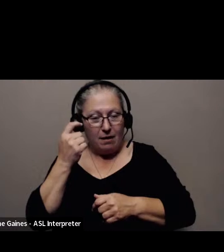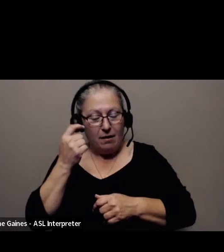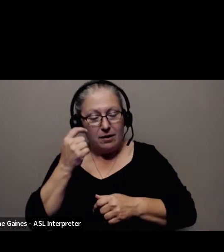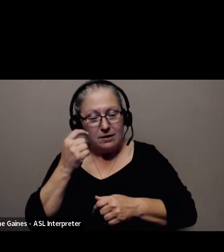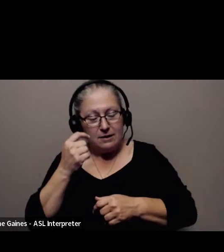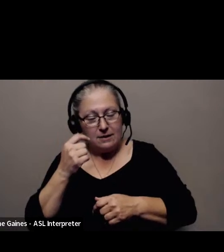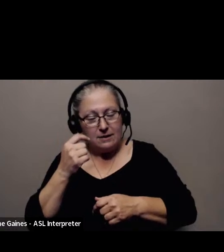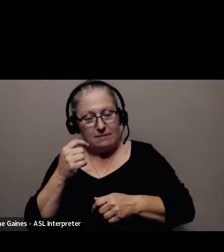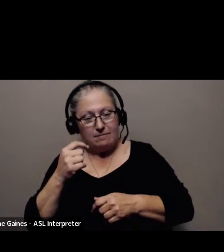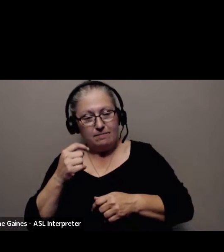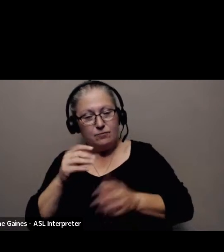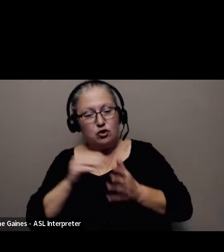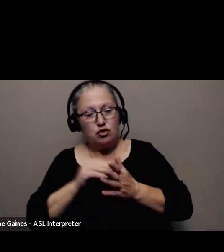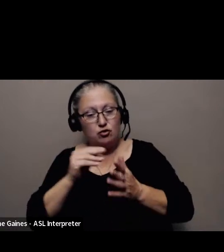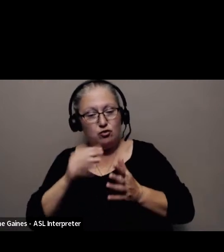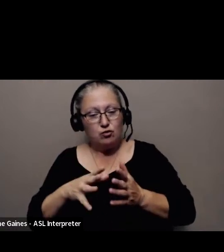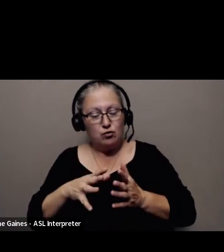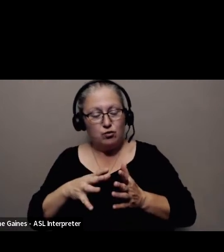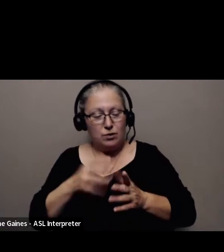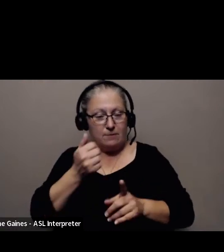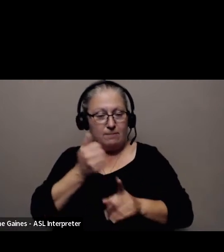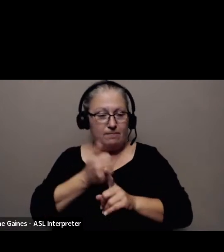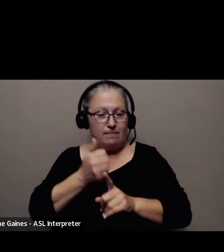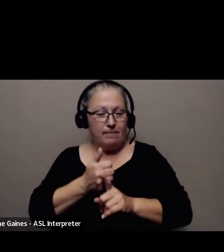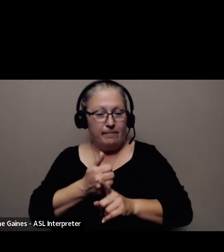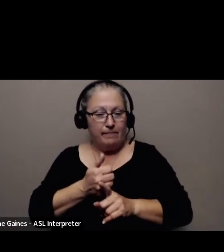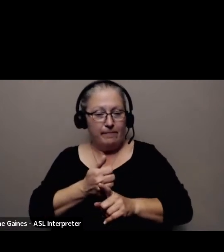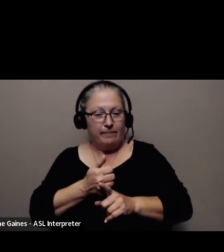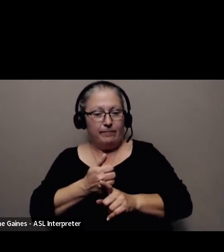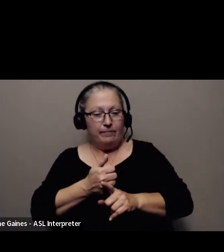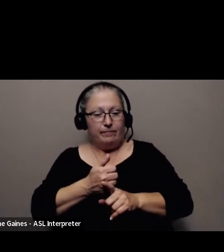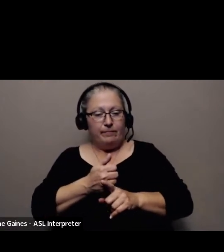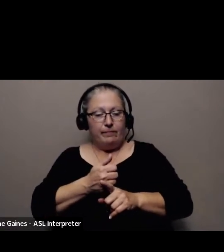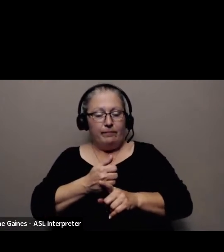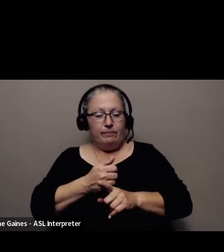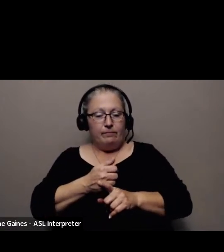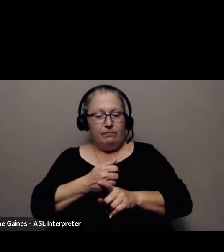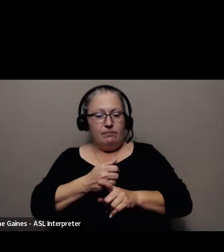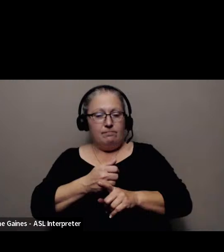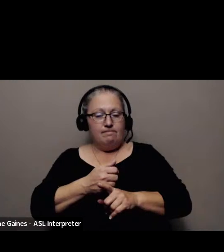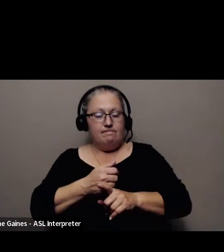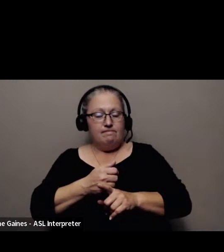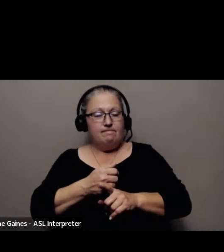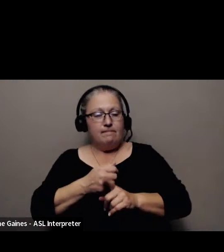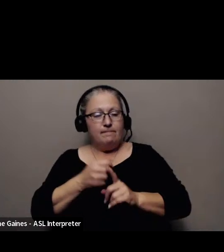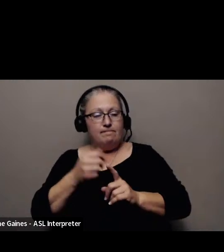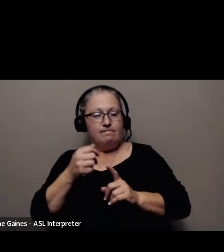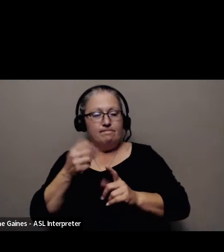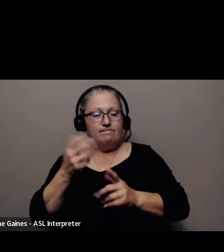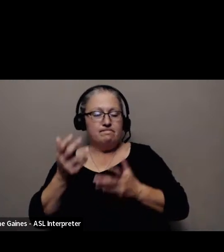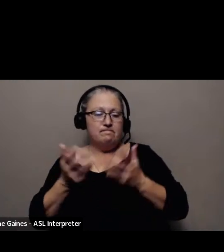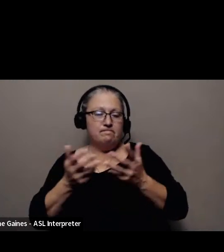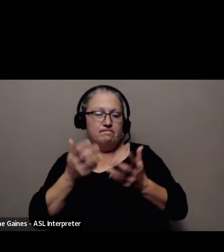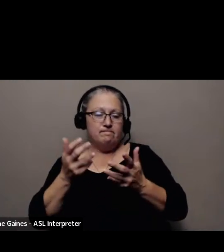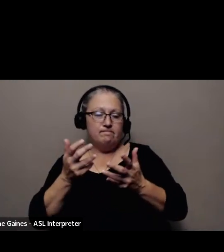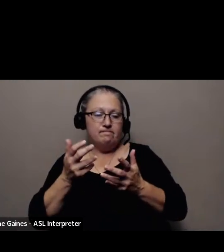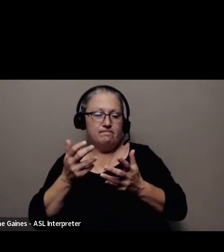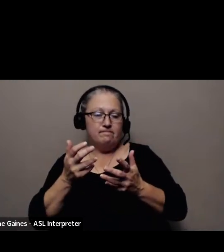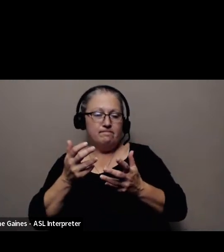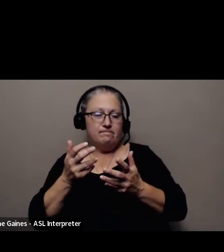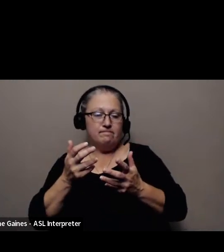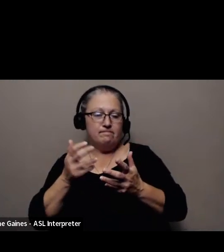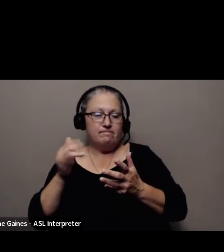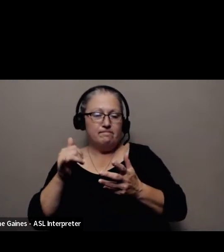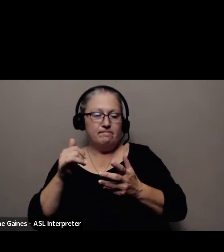Because as a student who is very much, as many other students mentioned